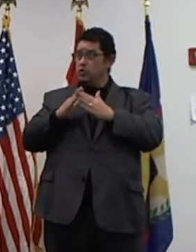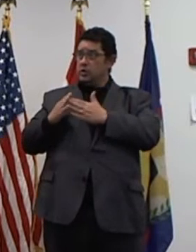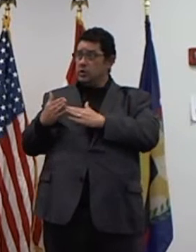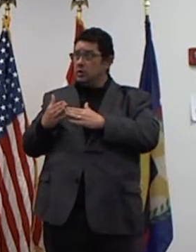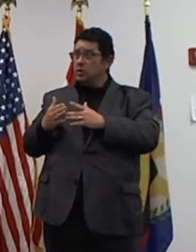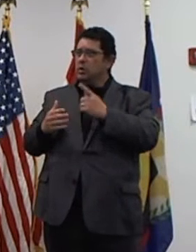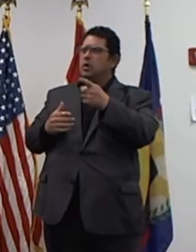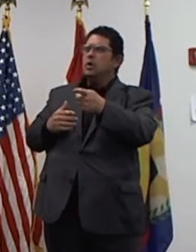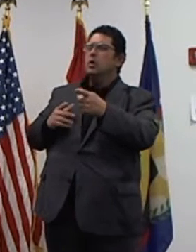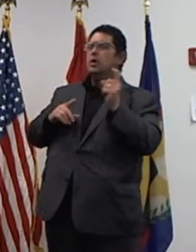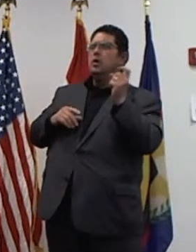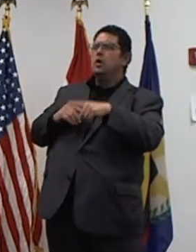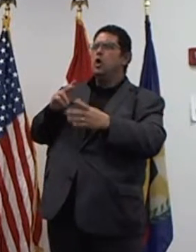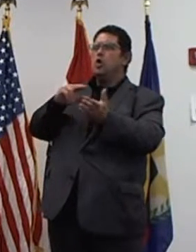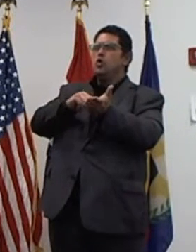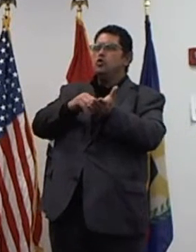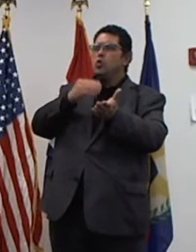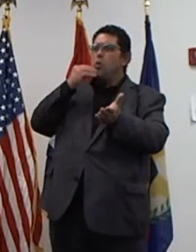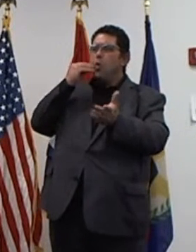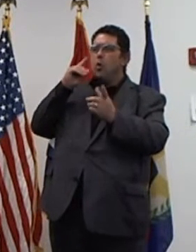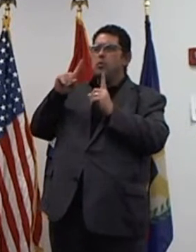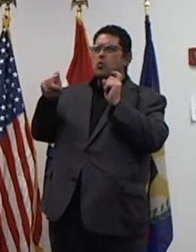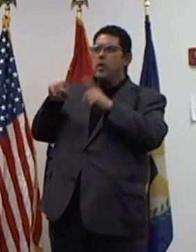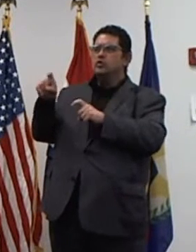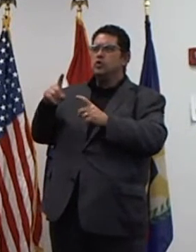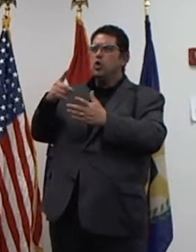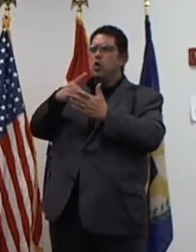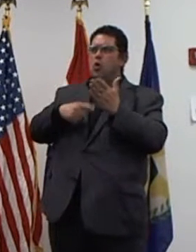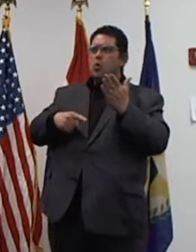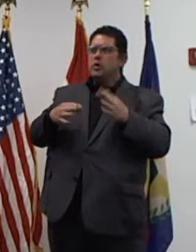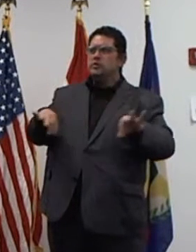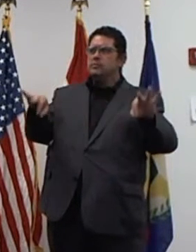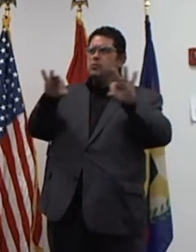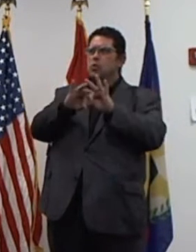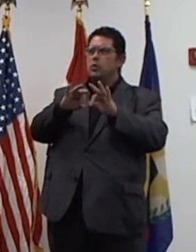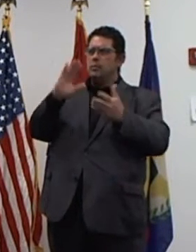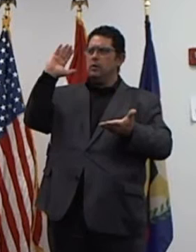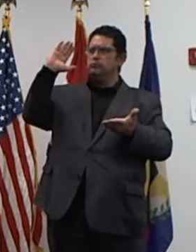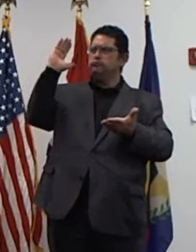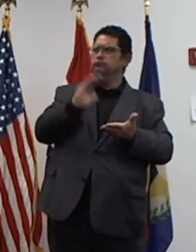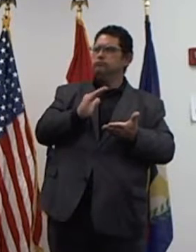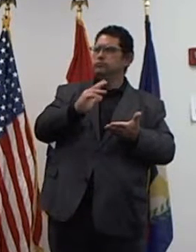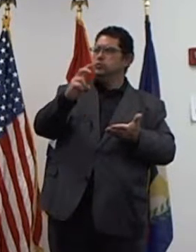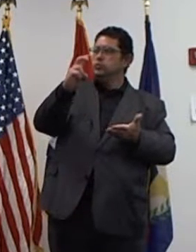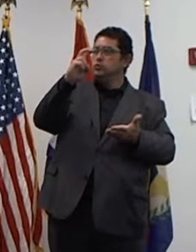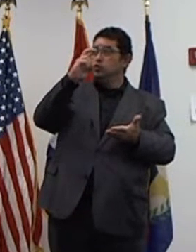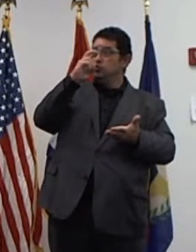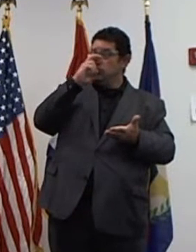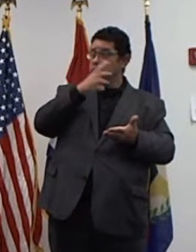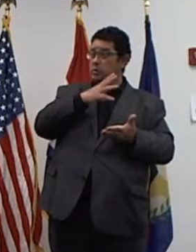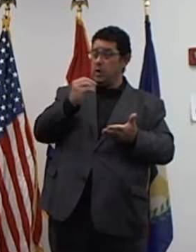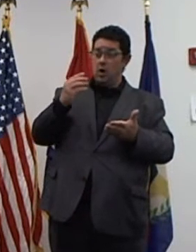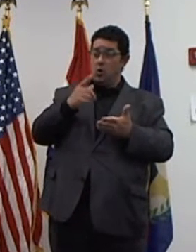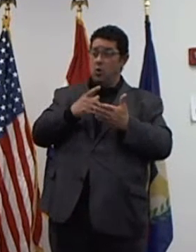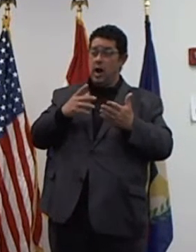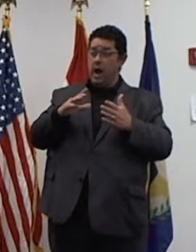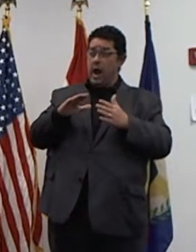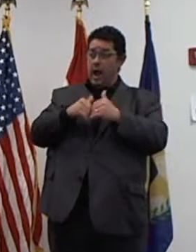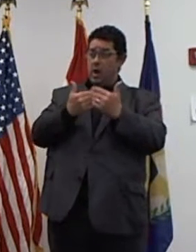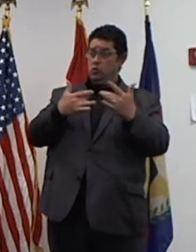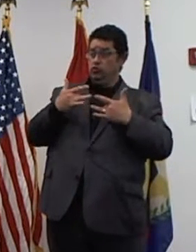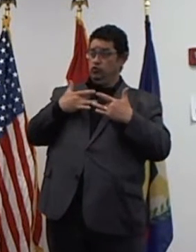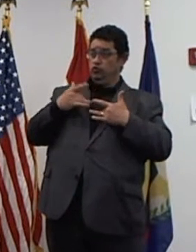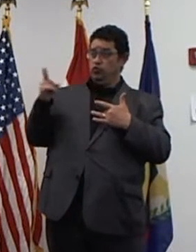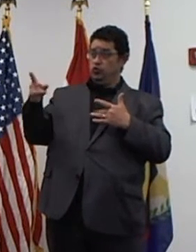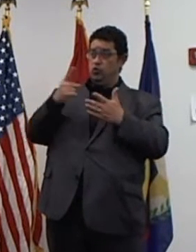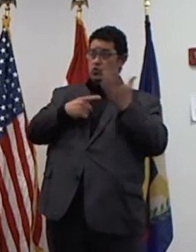nursing home question, what's important about loosening those restrictions, and how concerned are you about what could happen in